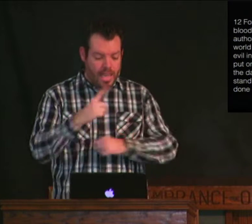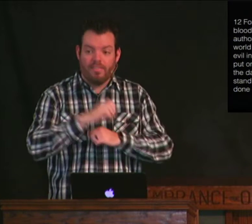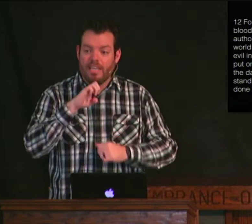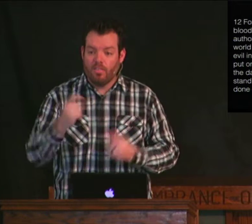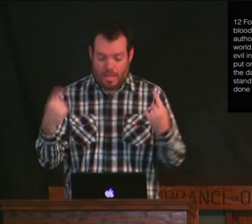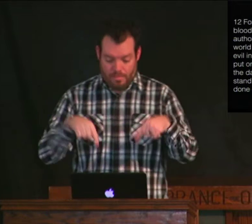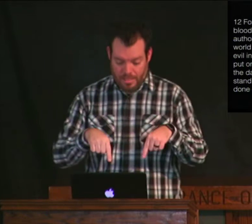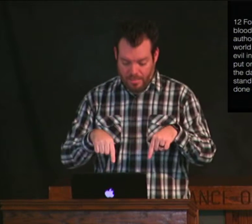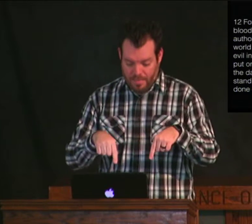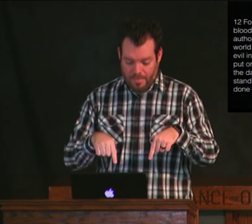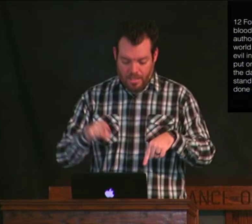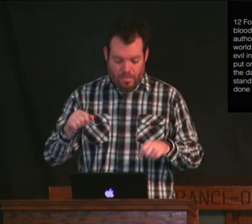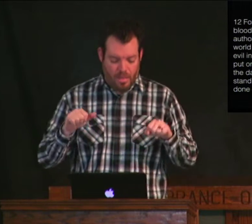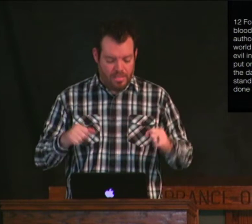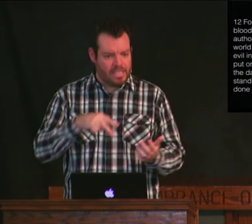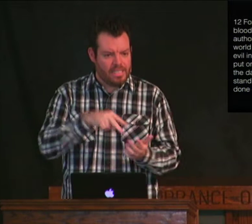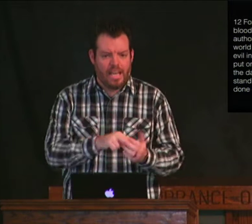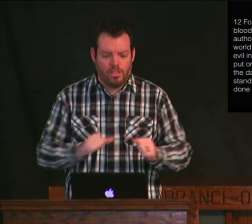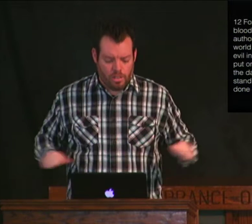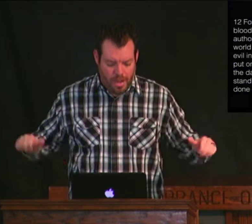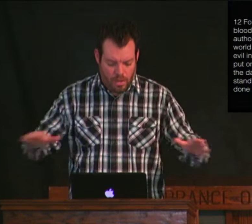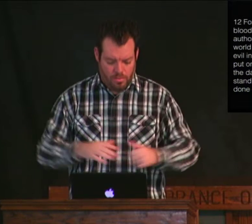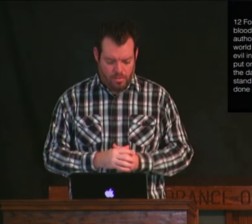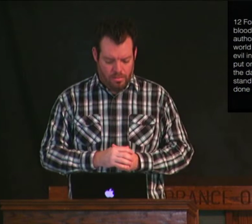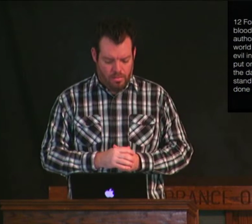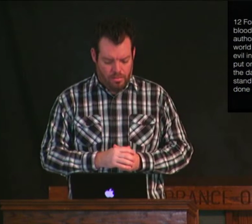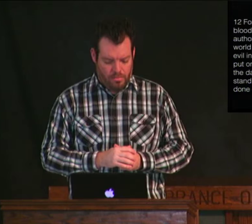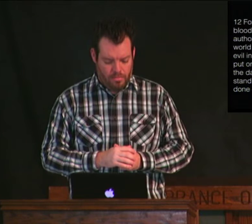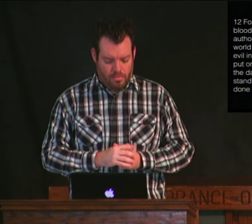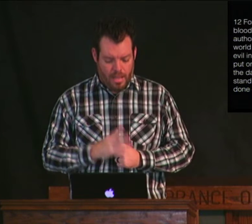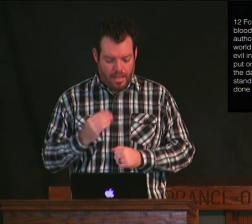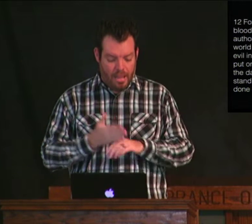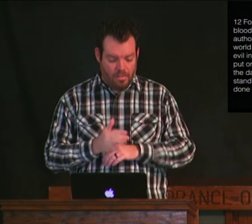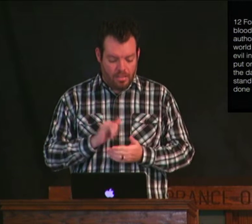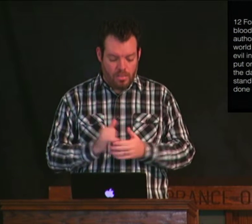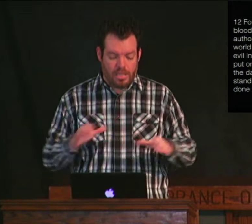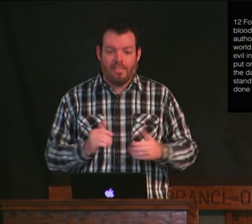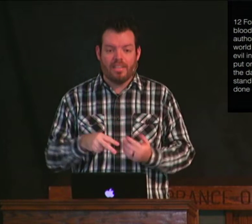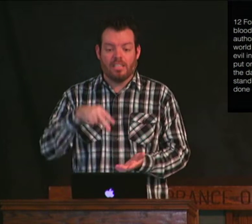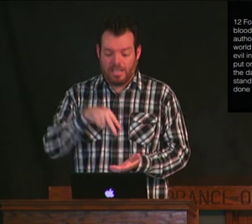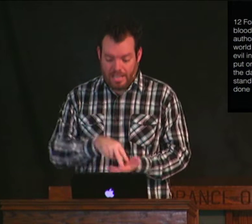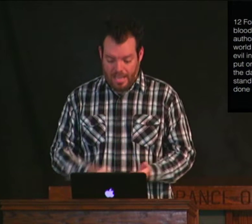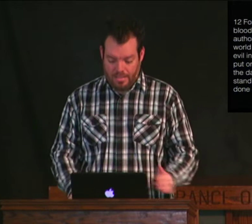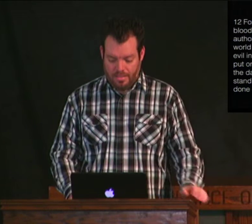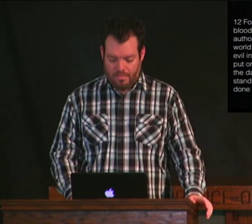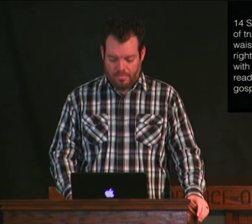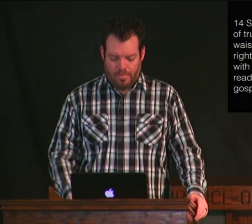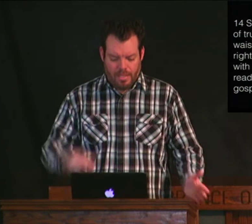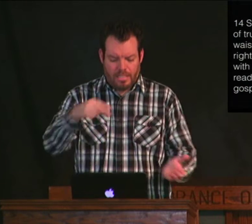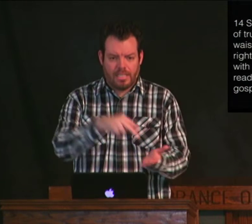of evil comes, you'll be able to stand your ground. And after you've done everything to stand,